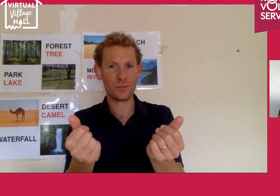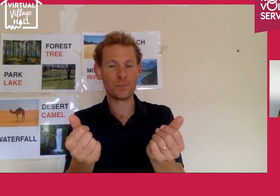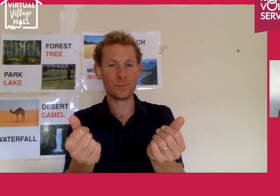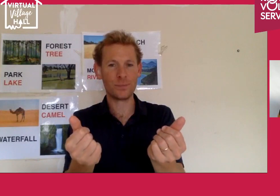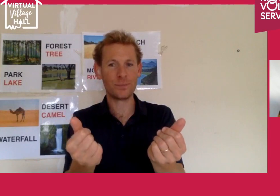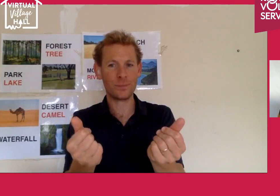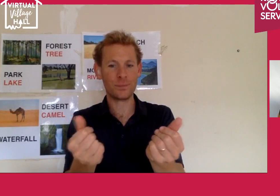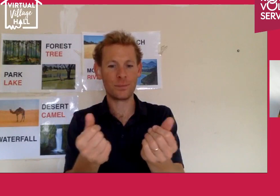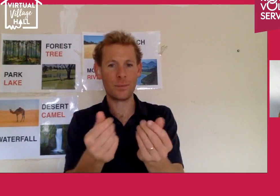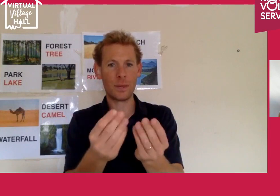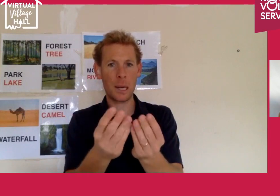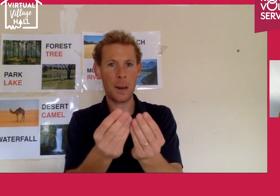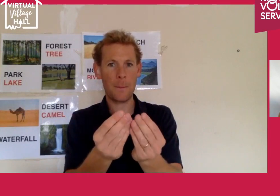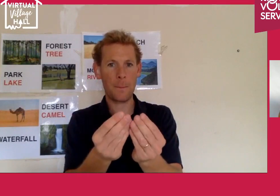Beach.